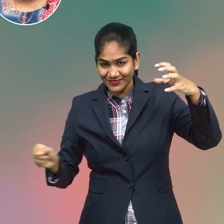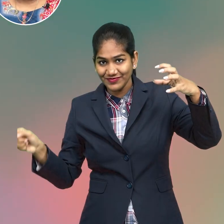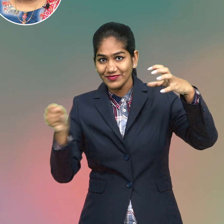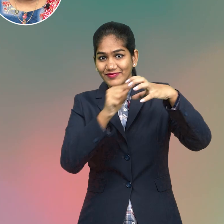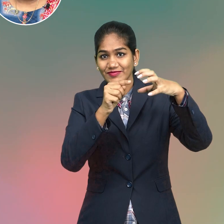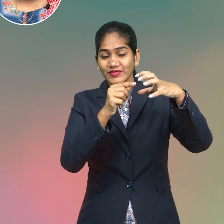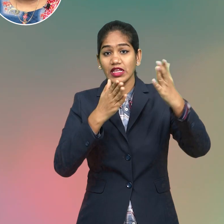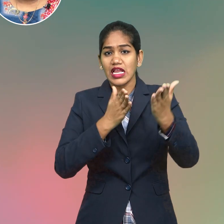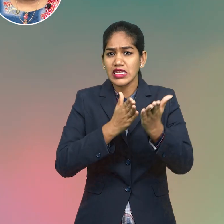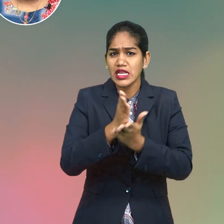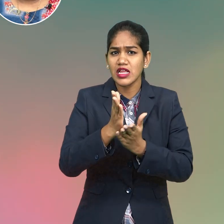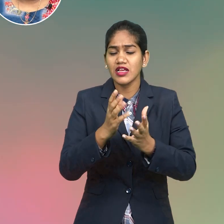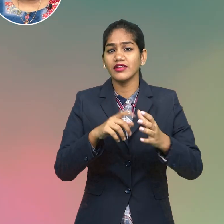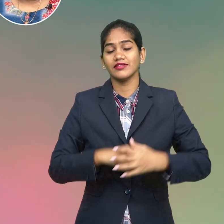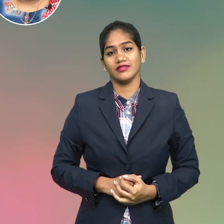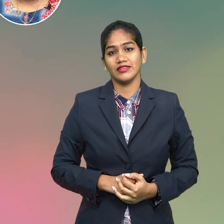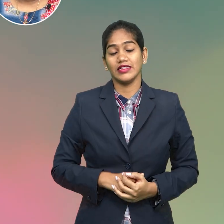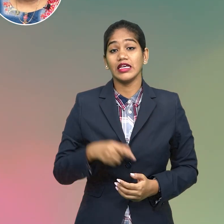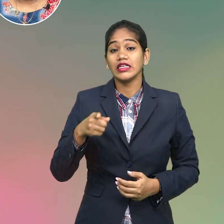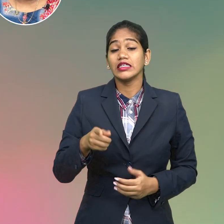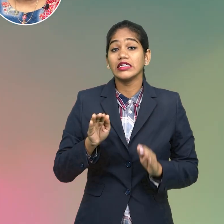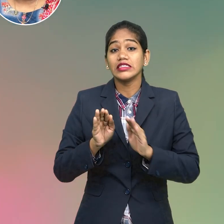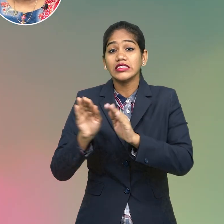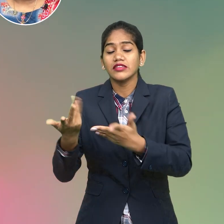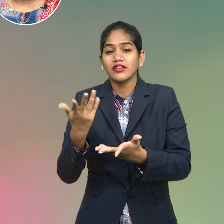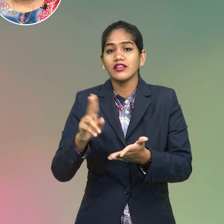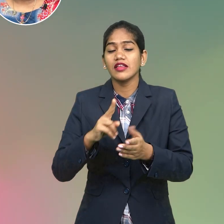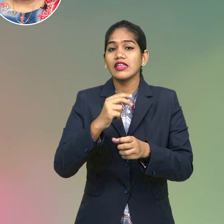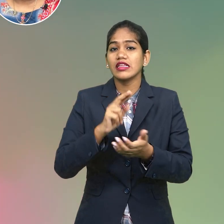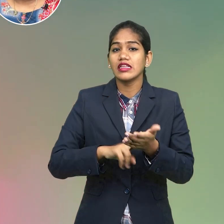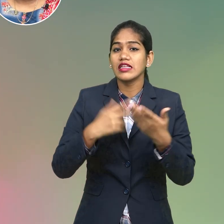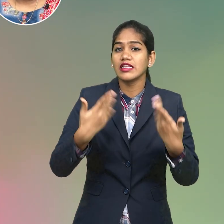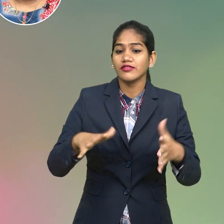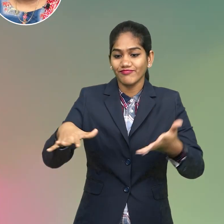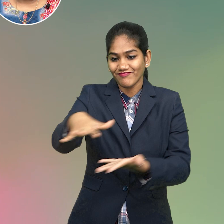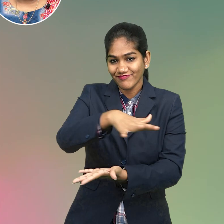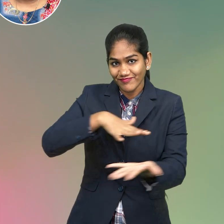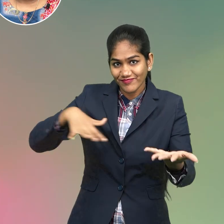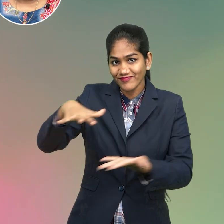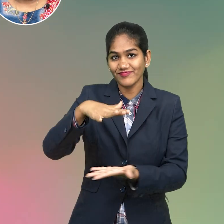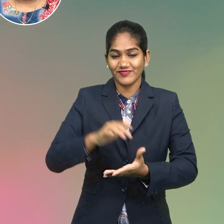directly reflected depends on the nature of the surface.